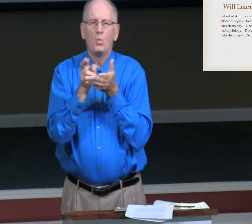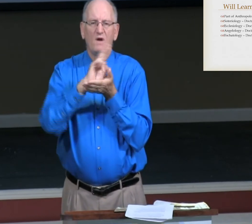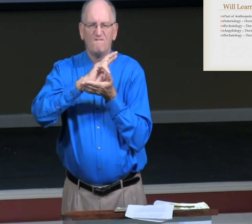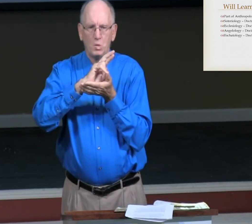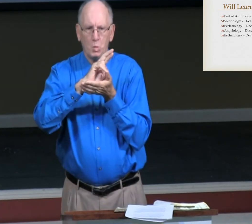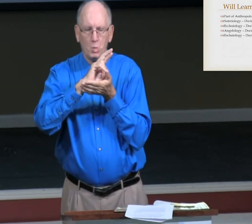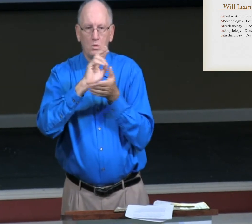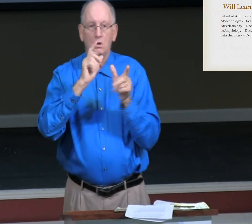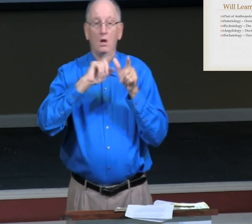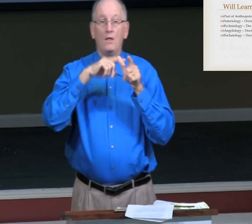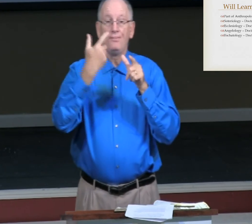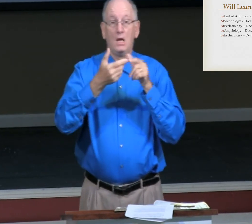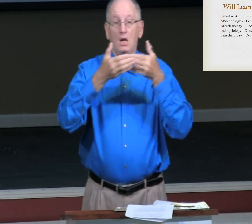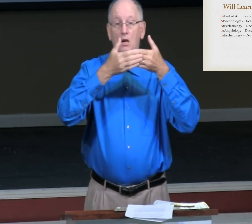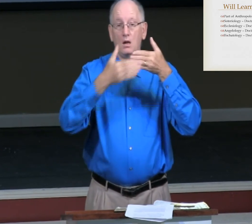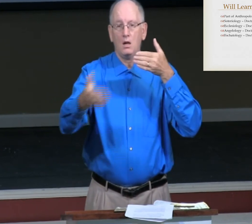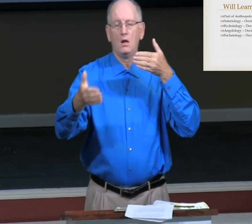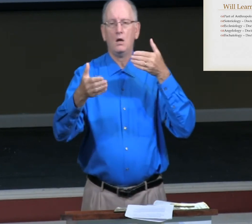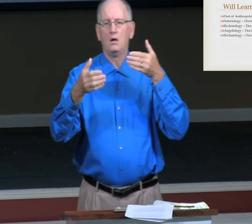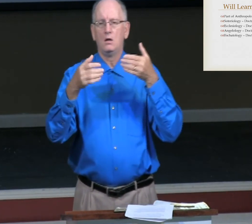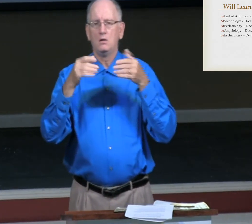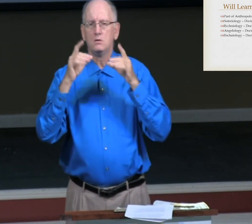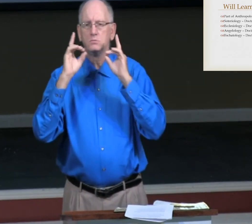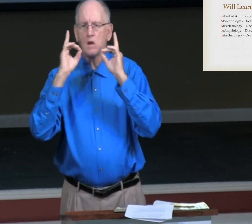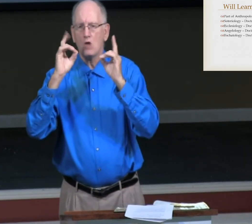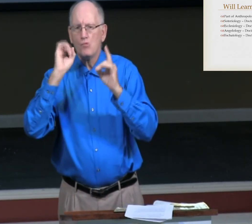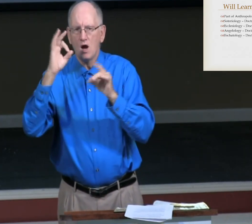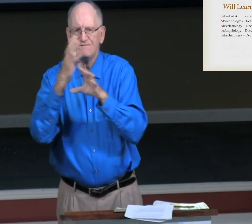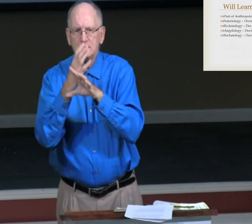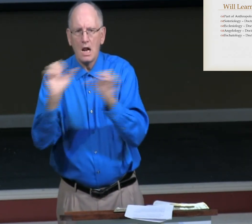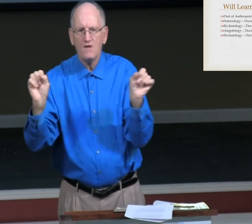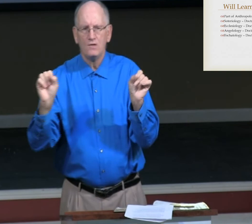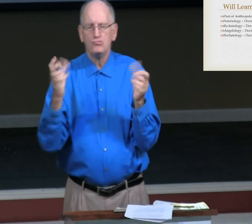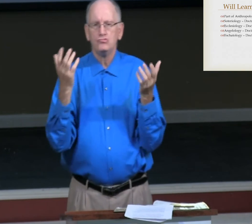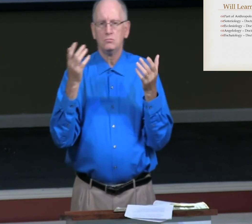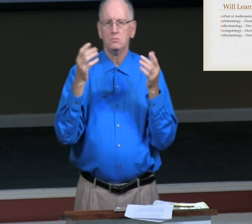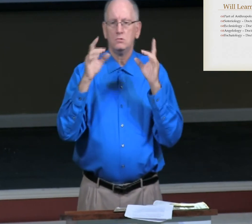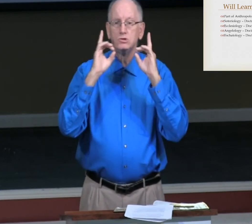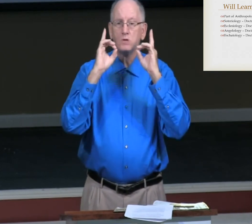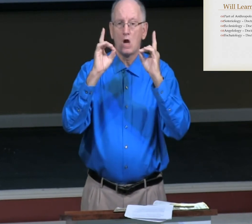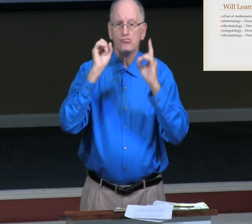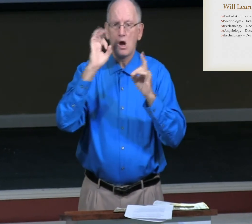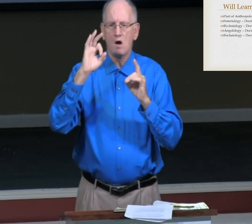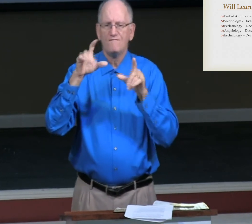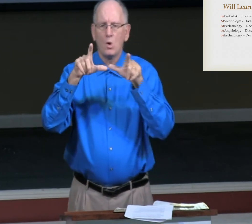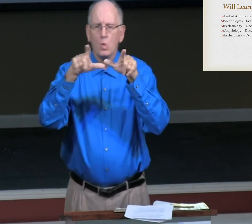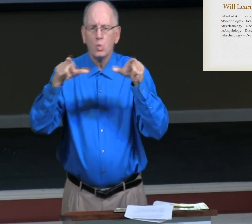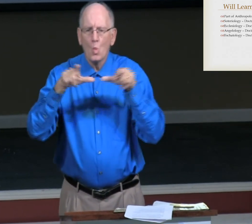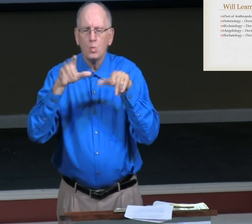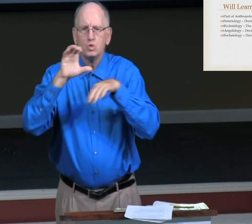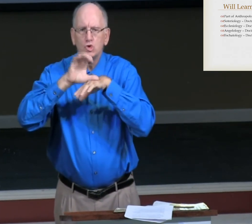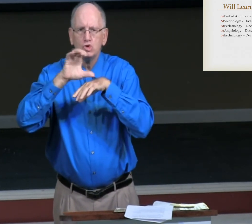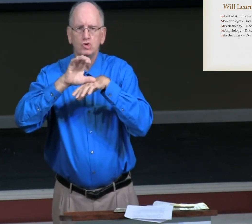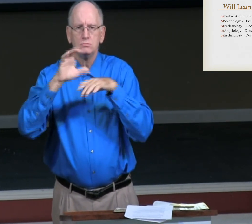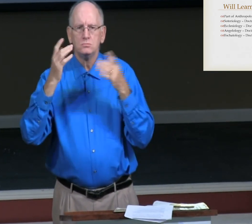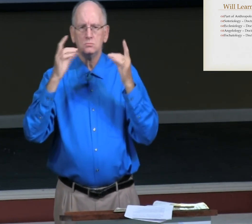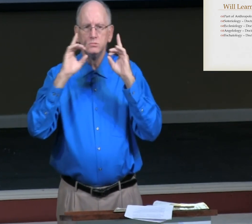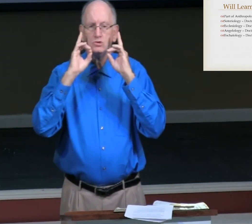doctrine of man. I'm going to review that. Then I will go on to the doctrine of salvation, doctrine of the local